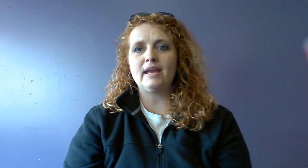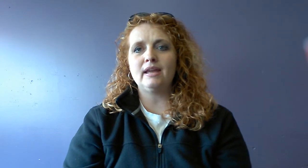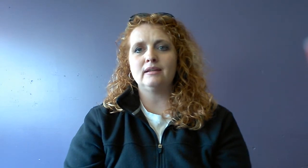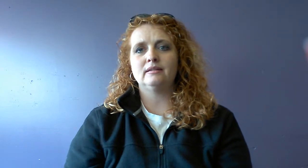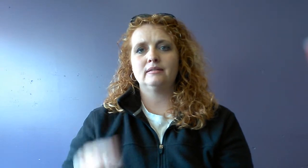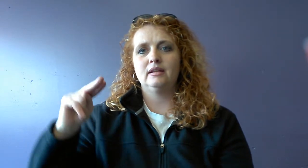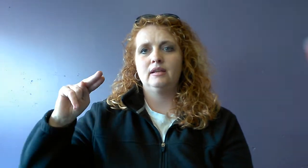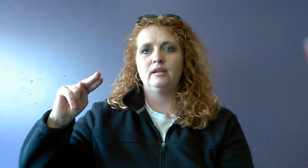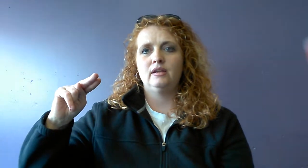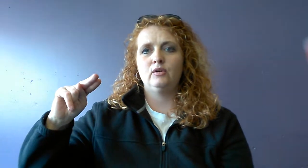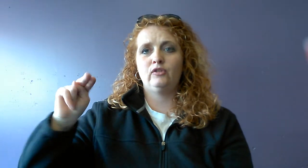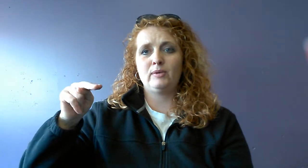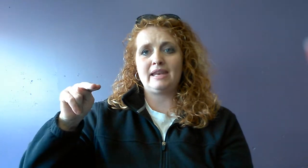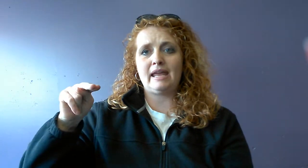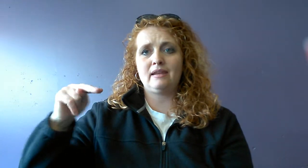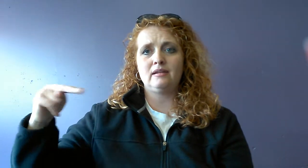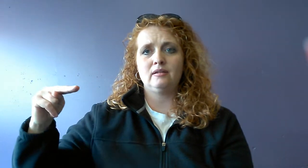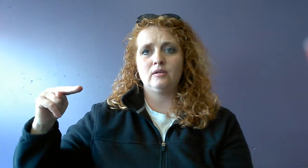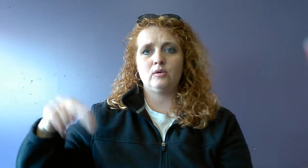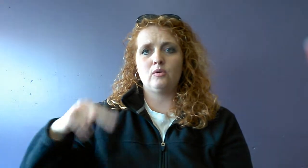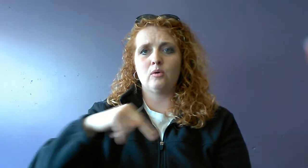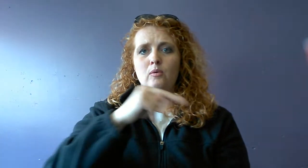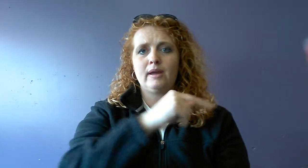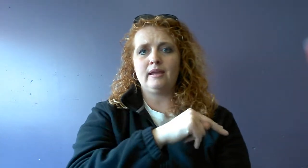Norway is with an N, Norway.